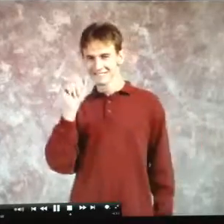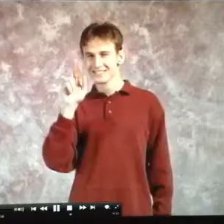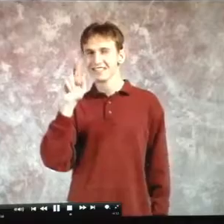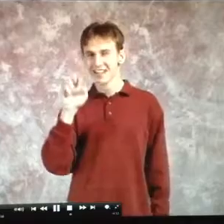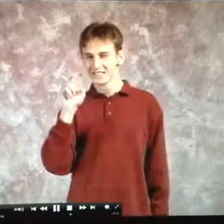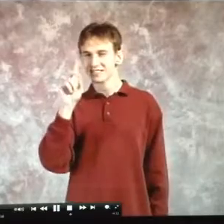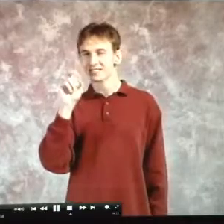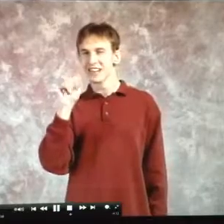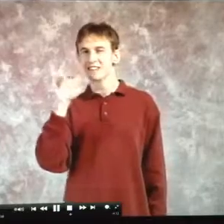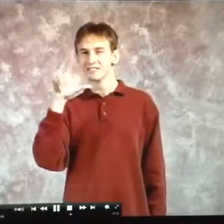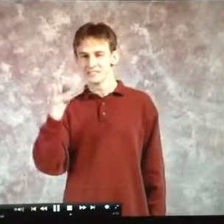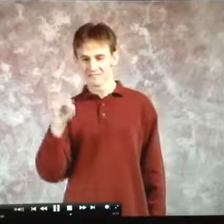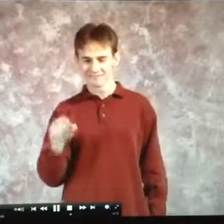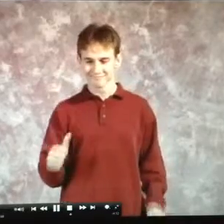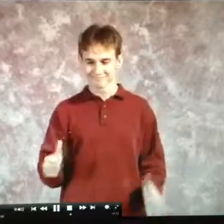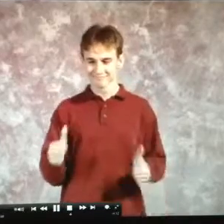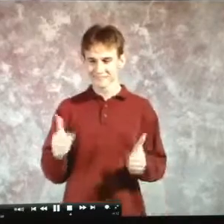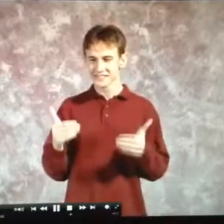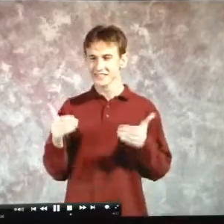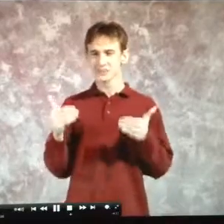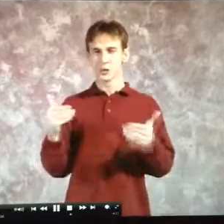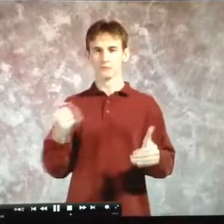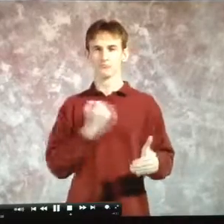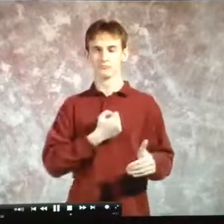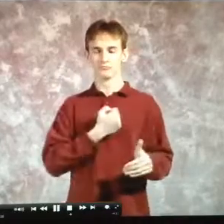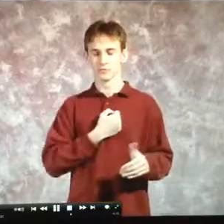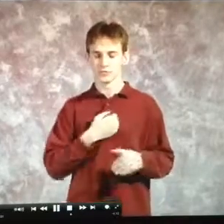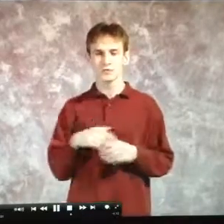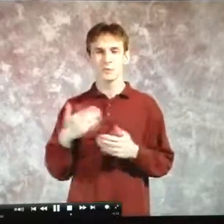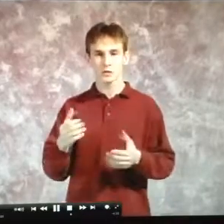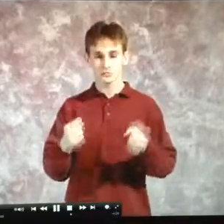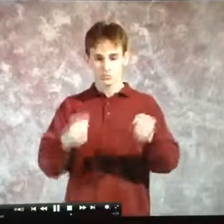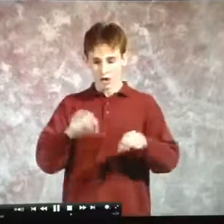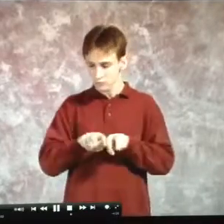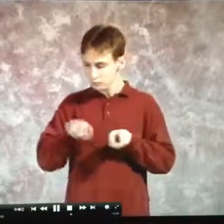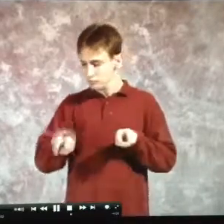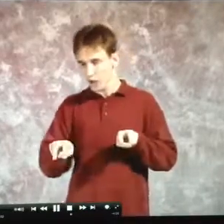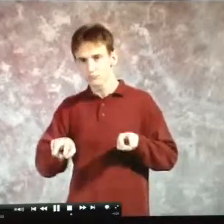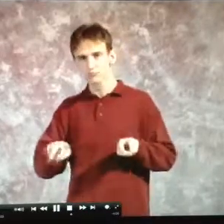we decided to, we were daredevils, so we decided we could just keep going.